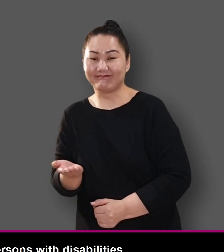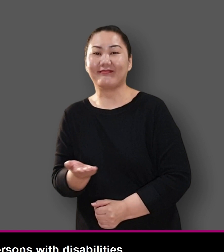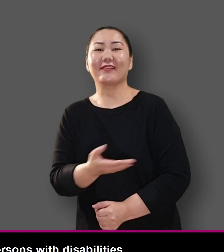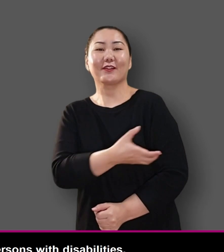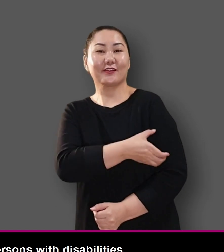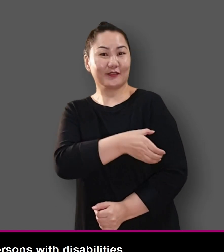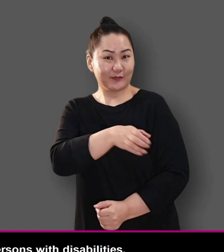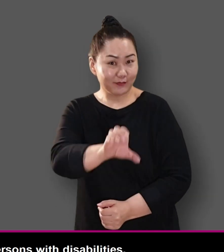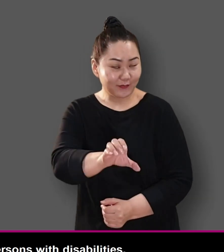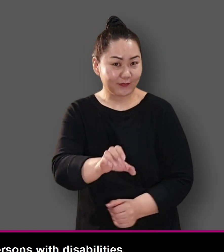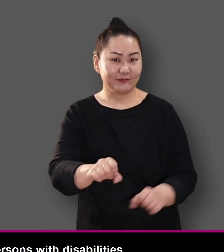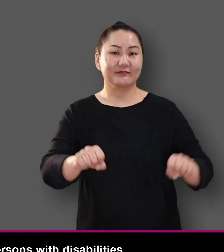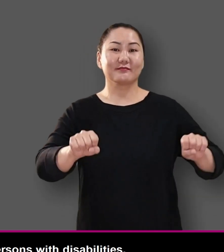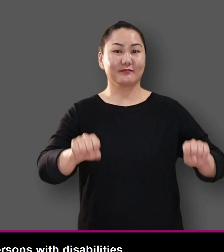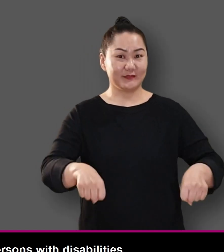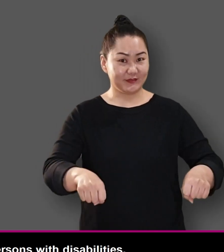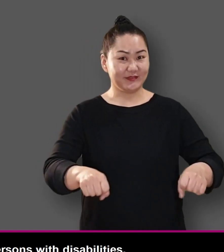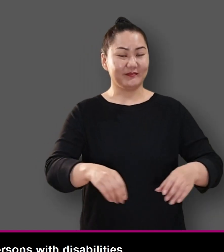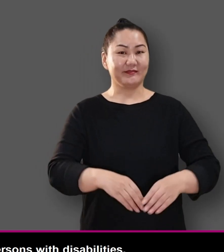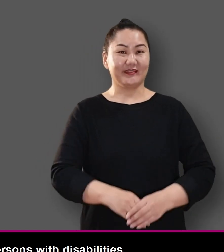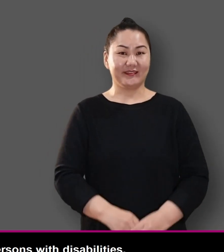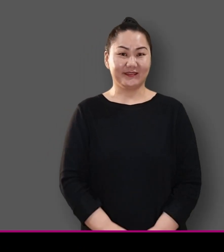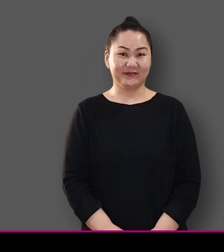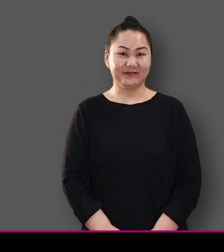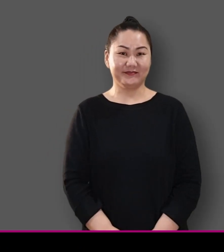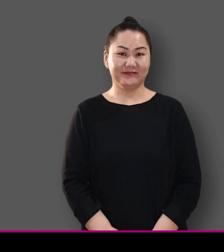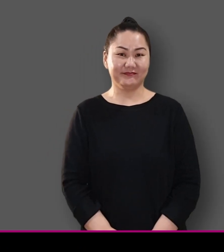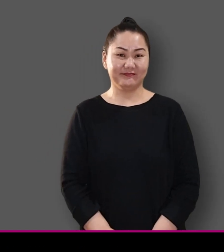that empowers persons with disabilities.